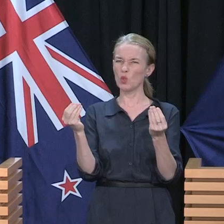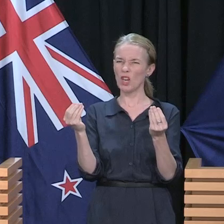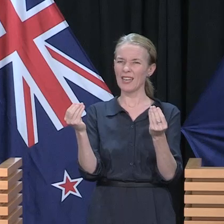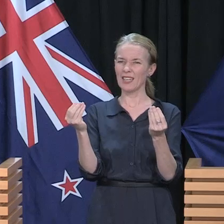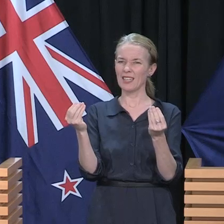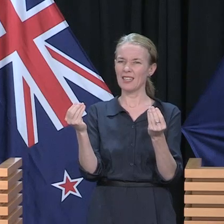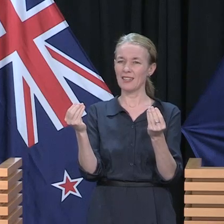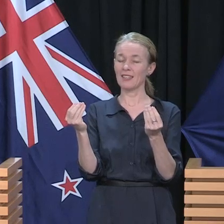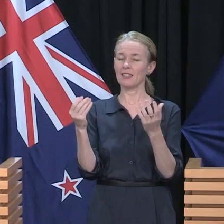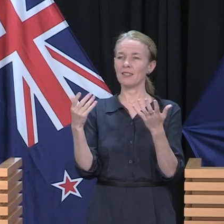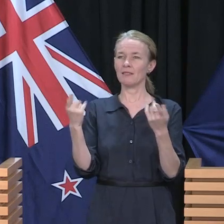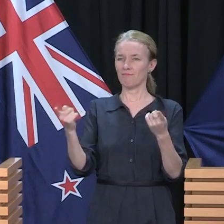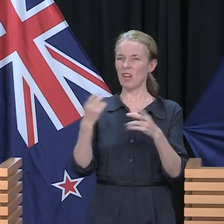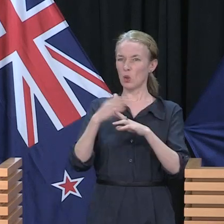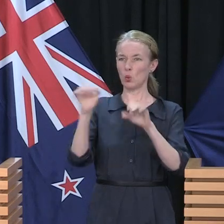off the